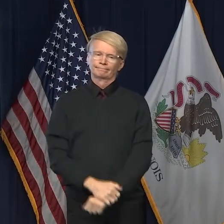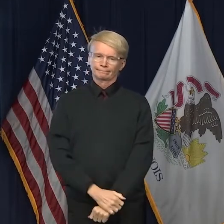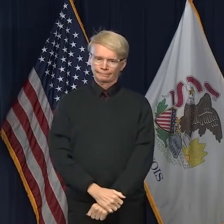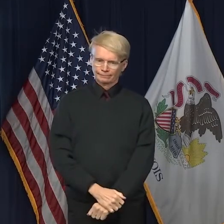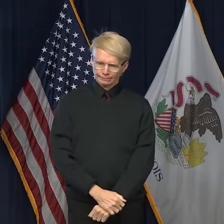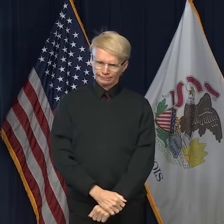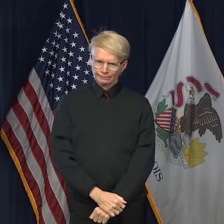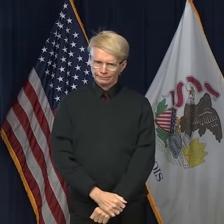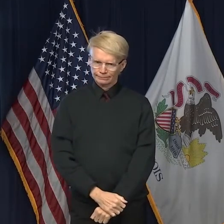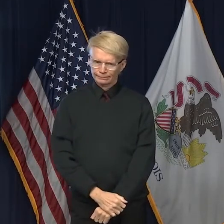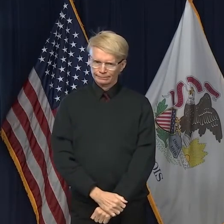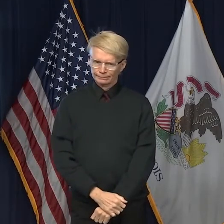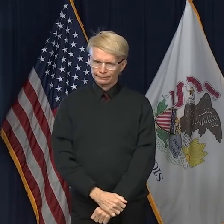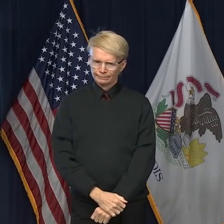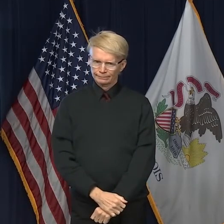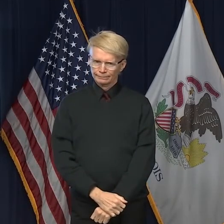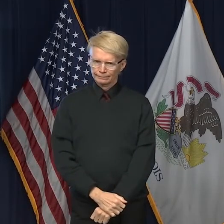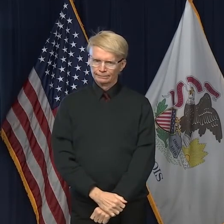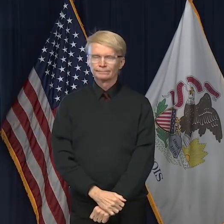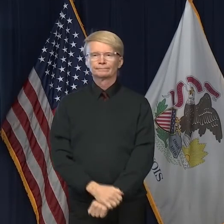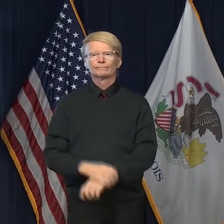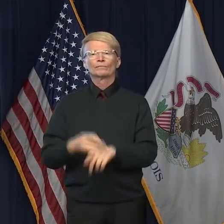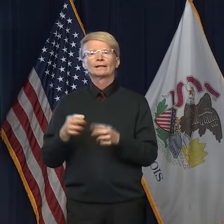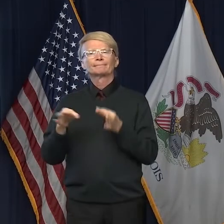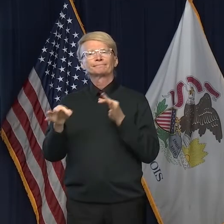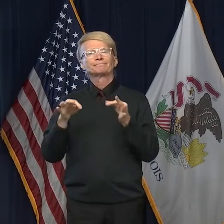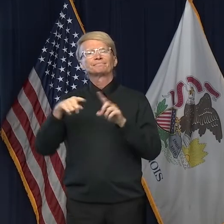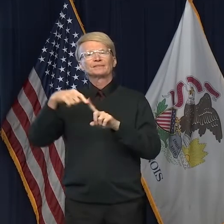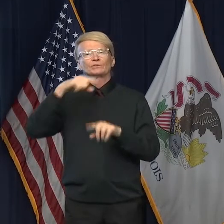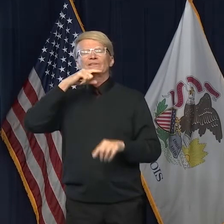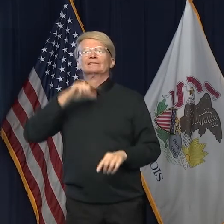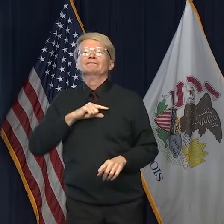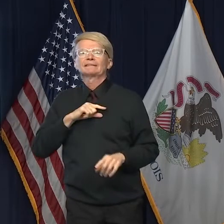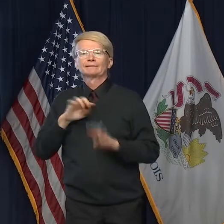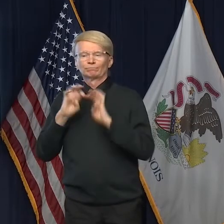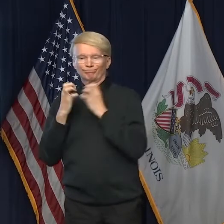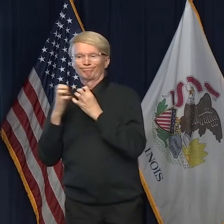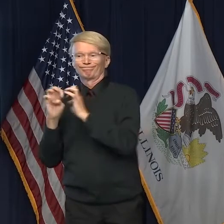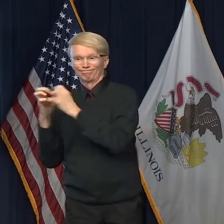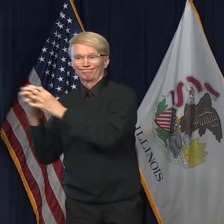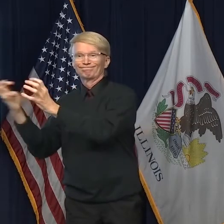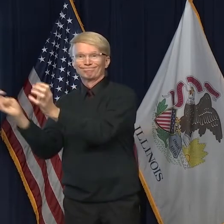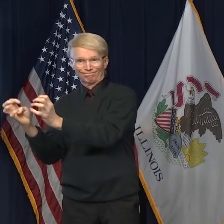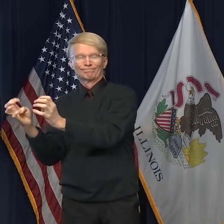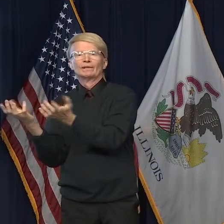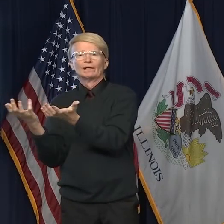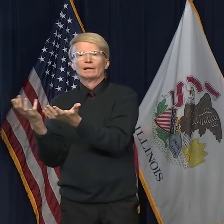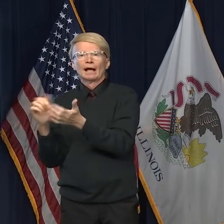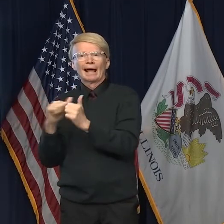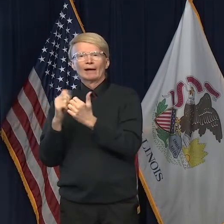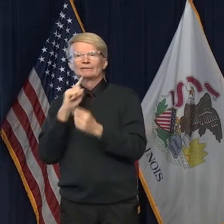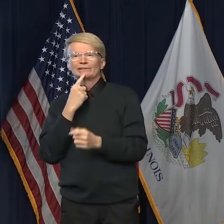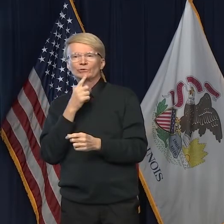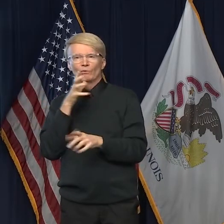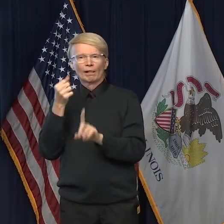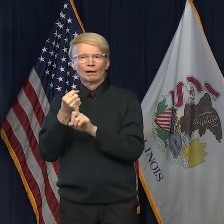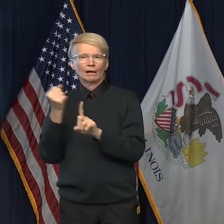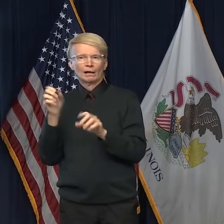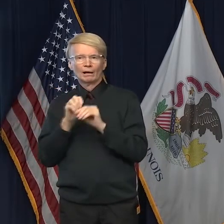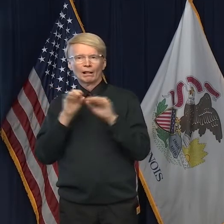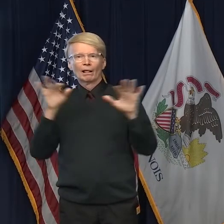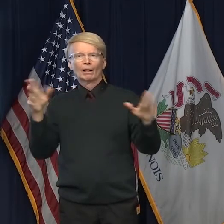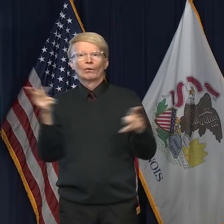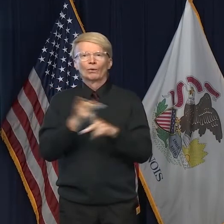you're saying it's too early to know the post-Thanksgiving impact. When do you think, perhaps later this